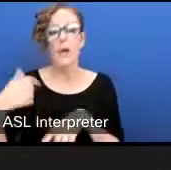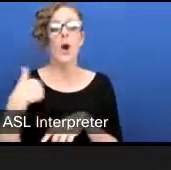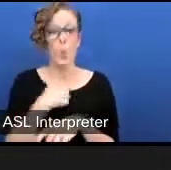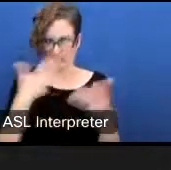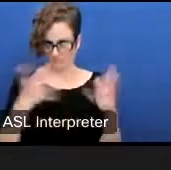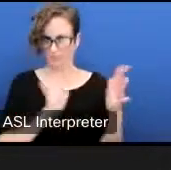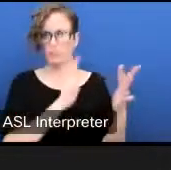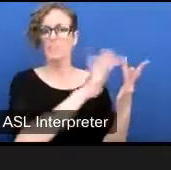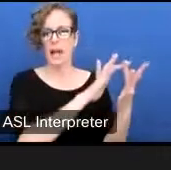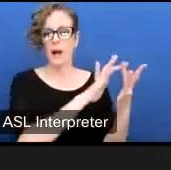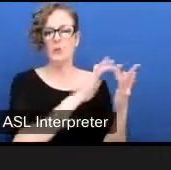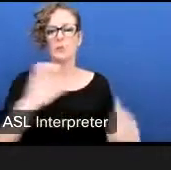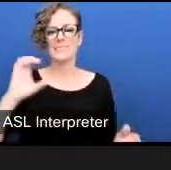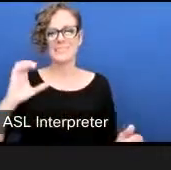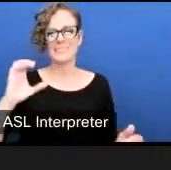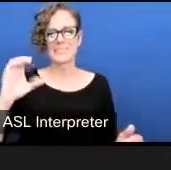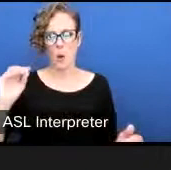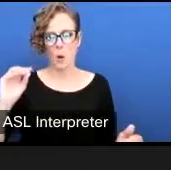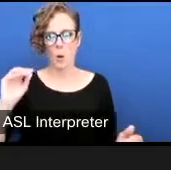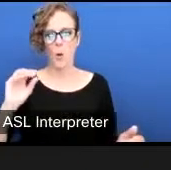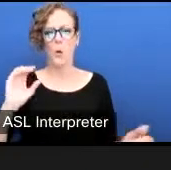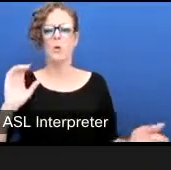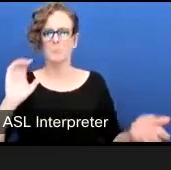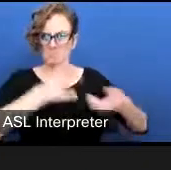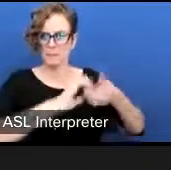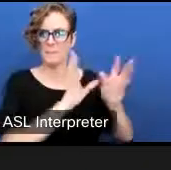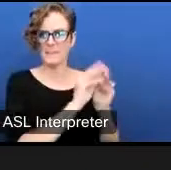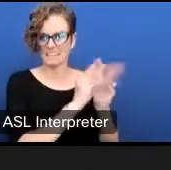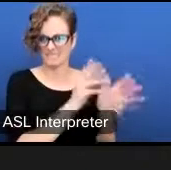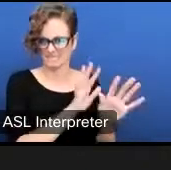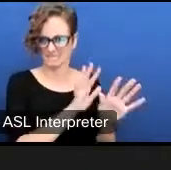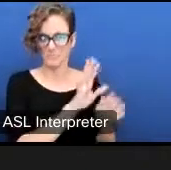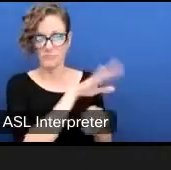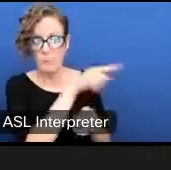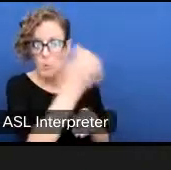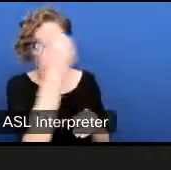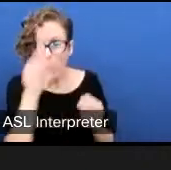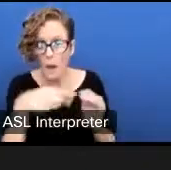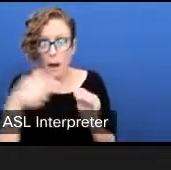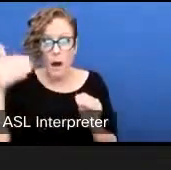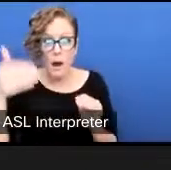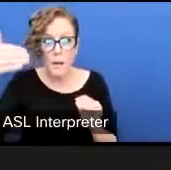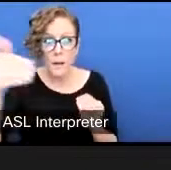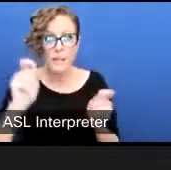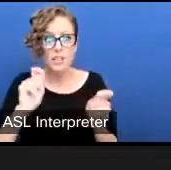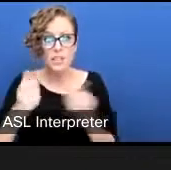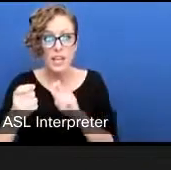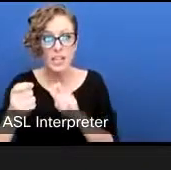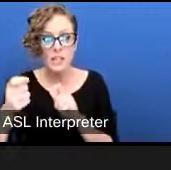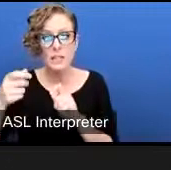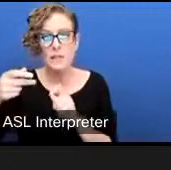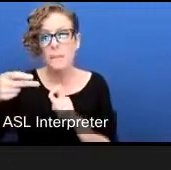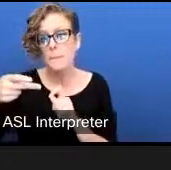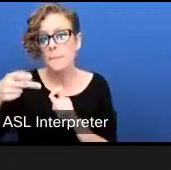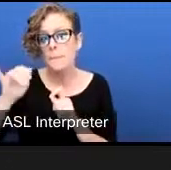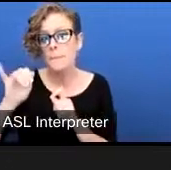reached out to CCL. We had a joint meeting with them to see if they knew about any upcoming changing pins for day programs as we